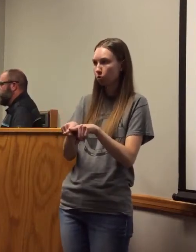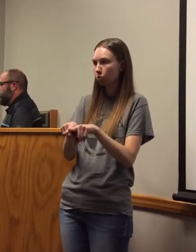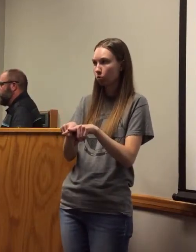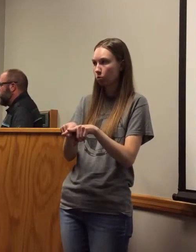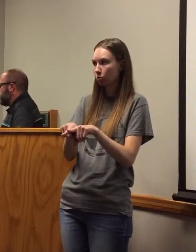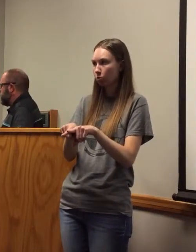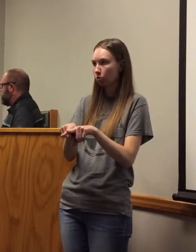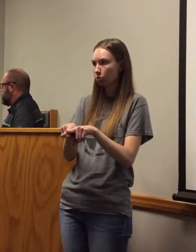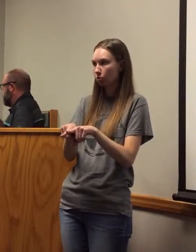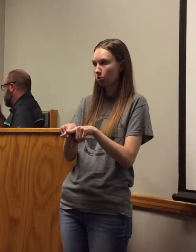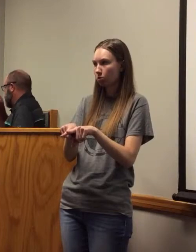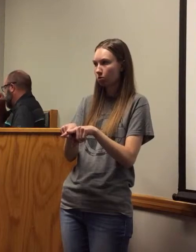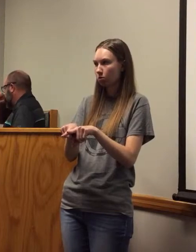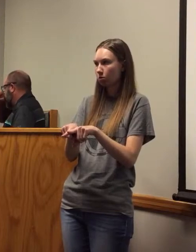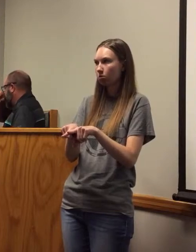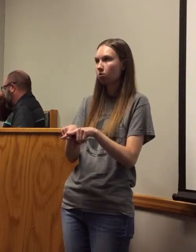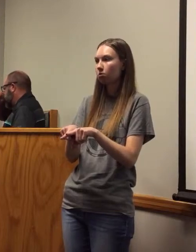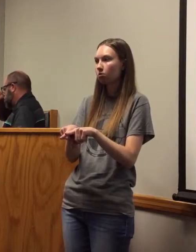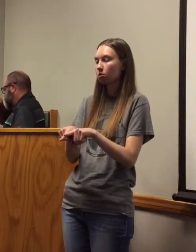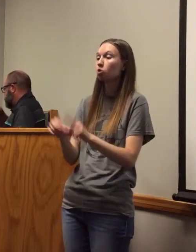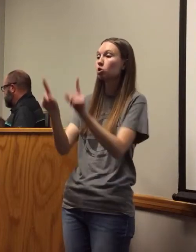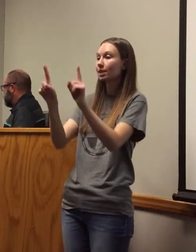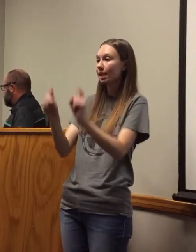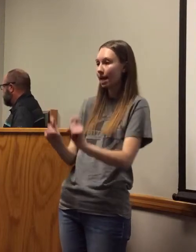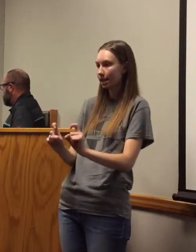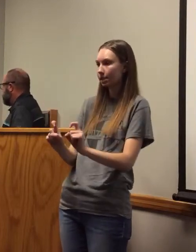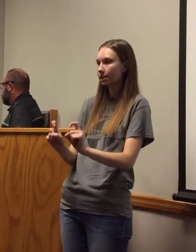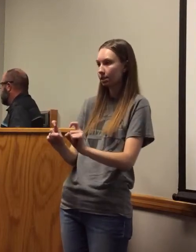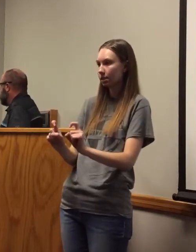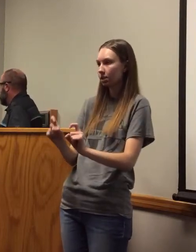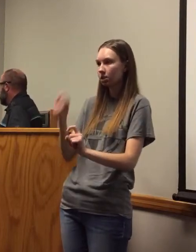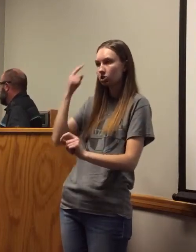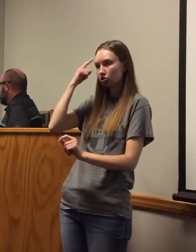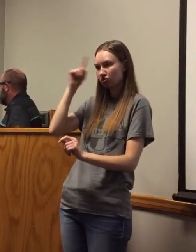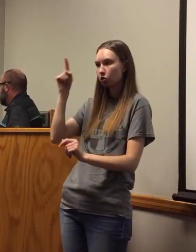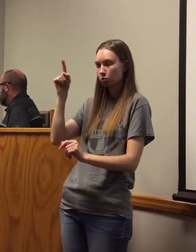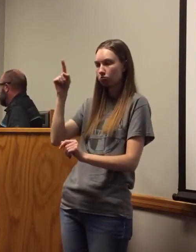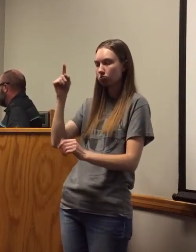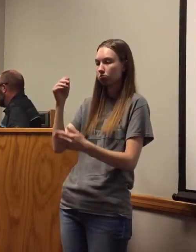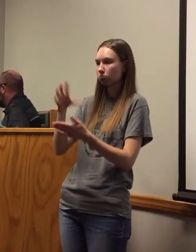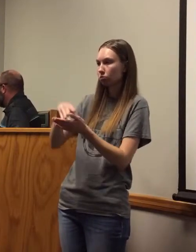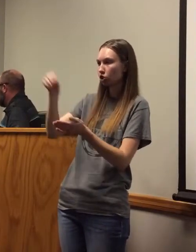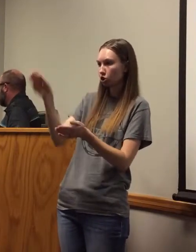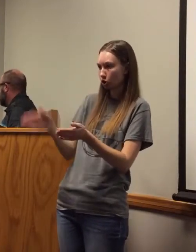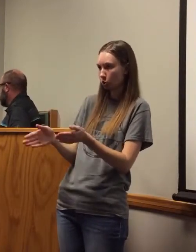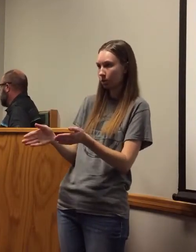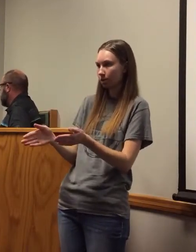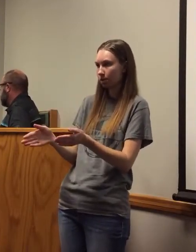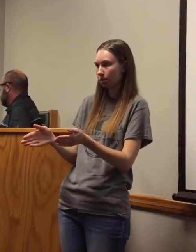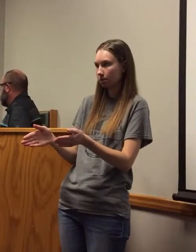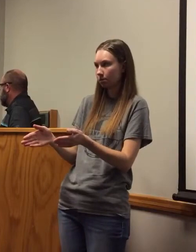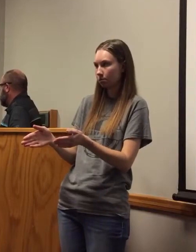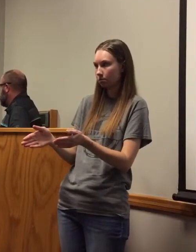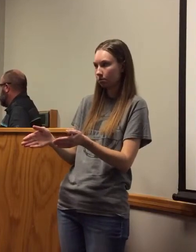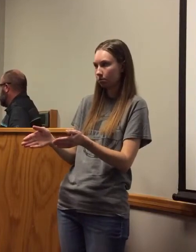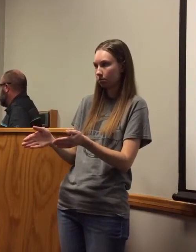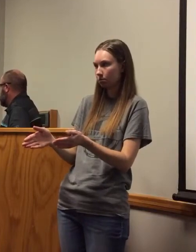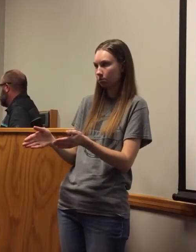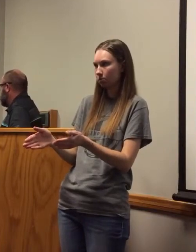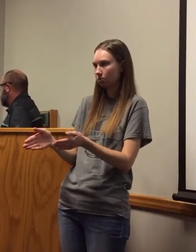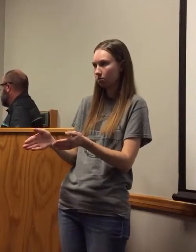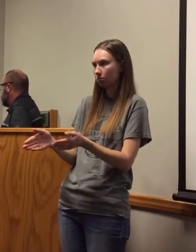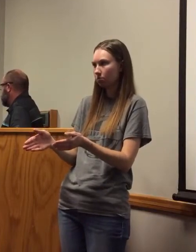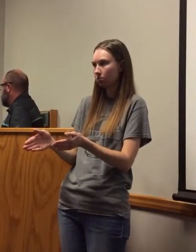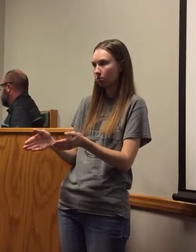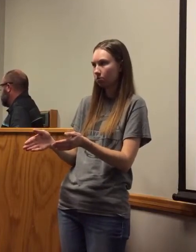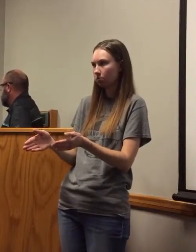comprehensive reevaluations for students. Those happen on our campus. It is a 2-day process. Then we get in contact with